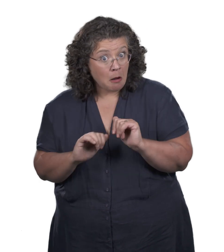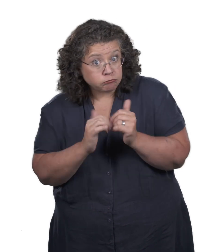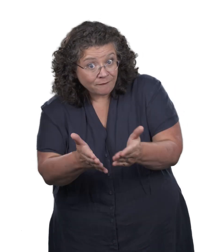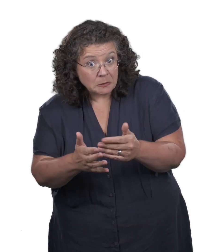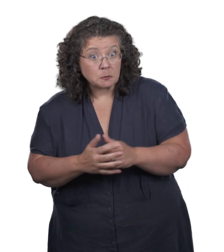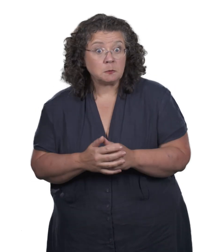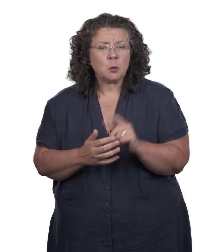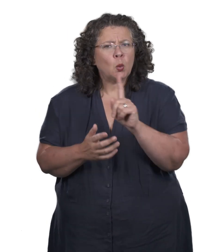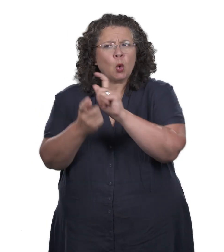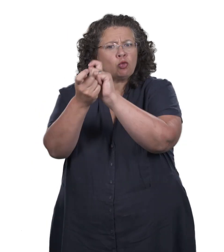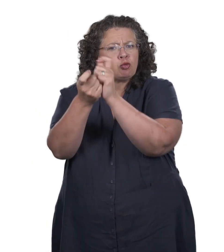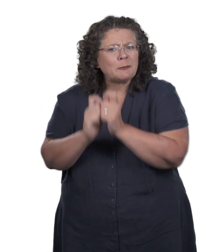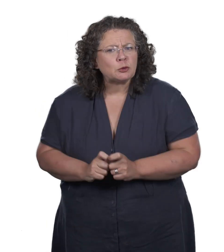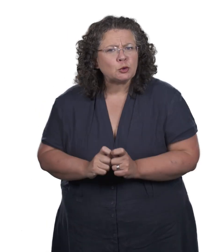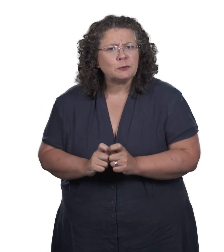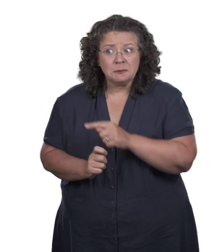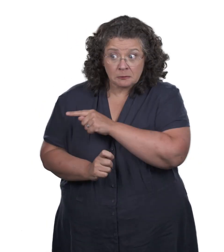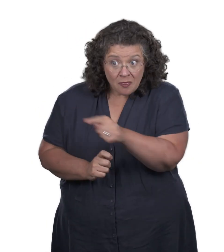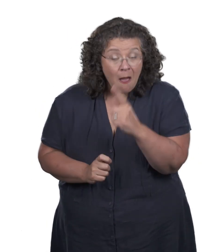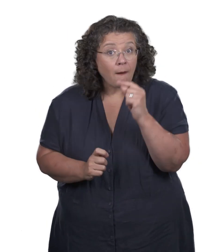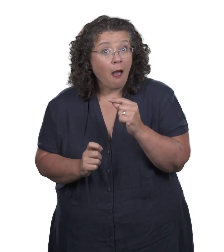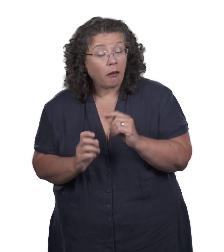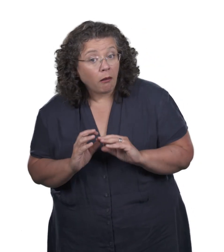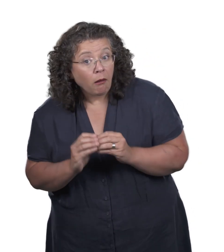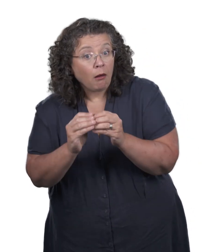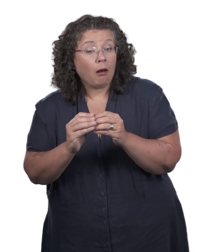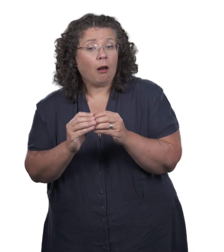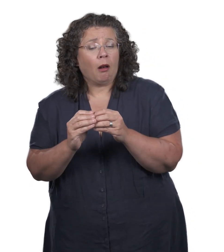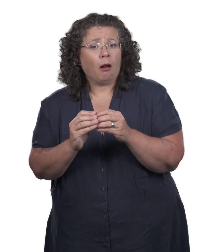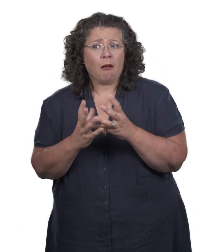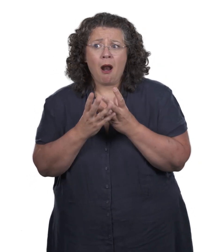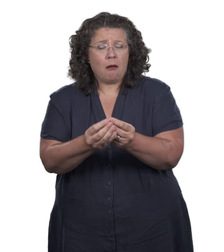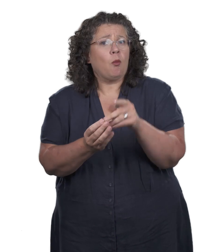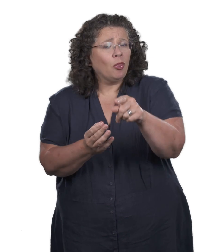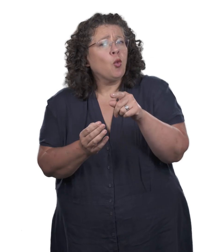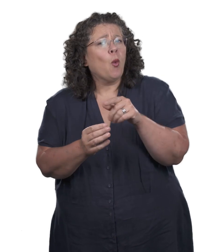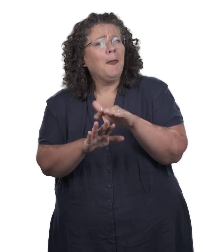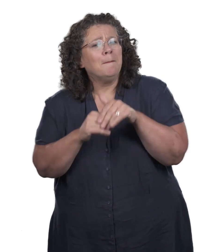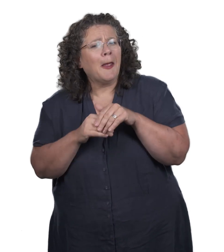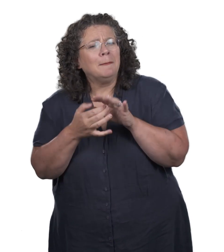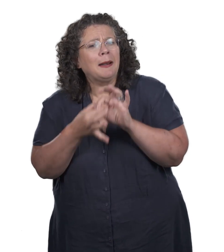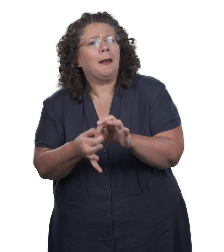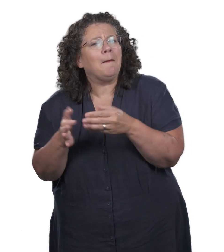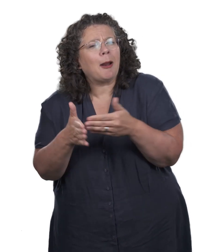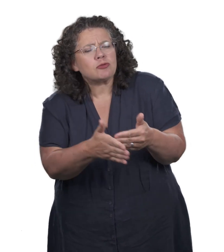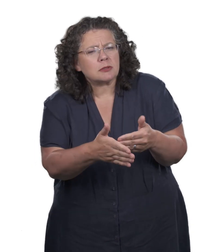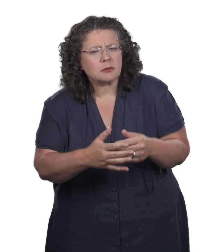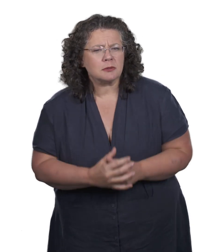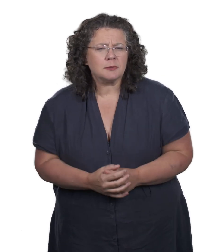And what reasonable adjustments can they make for your impairment-related barriers?